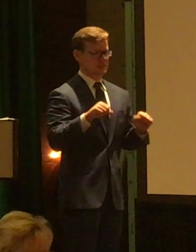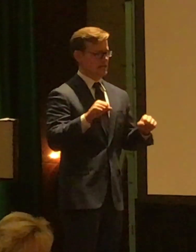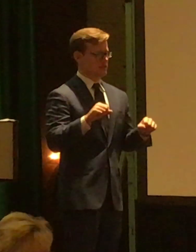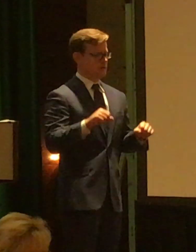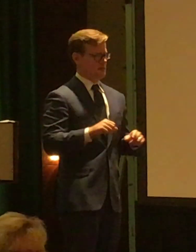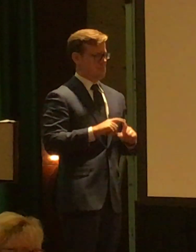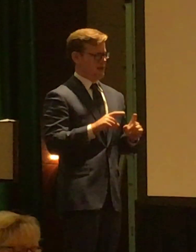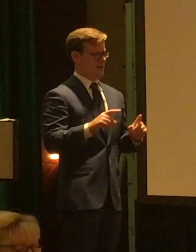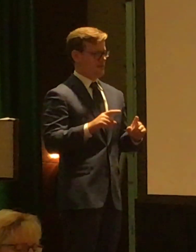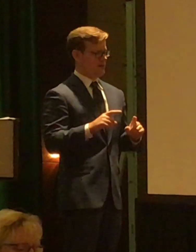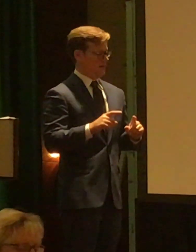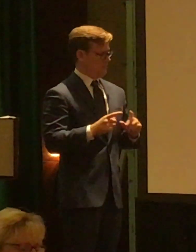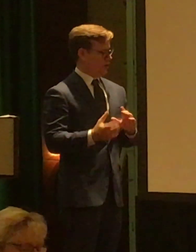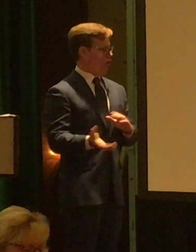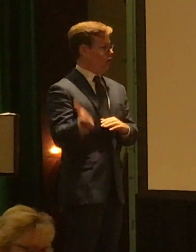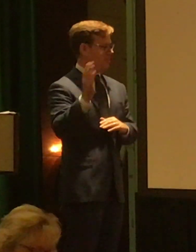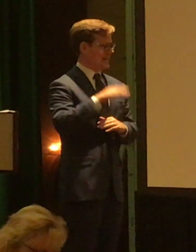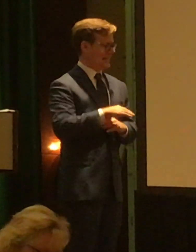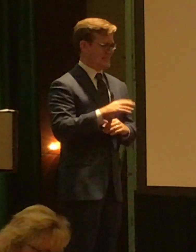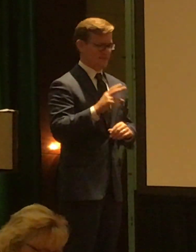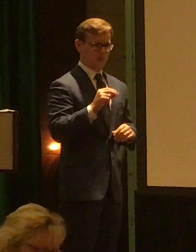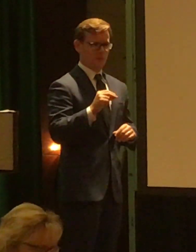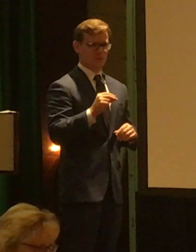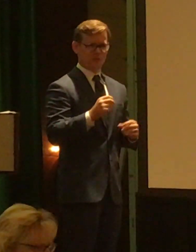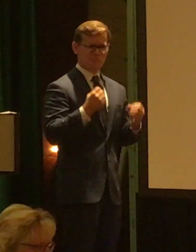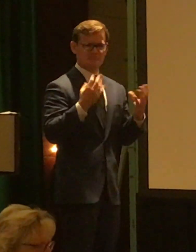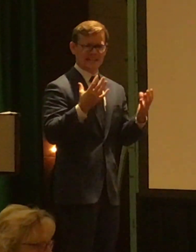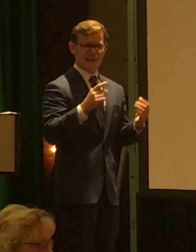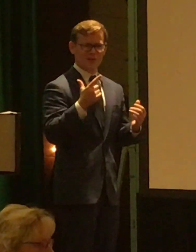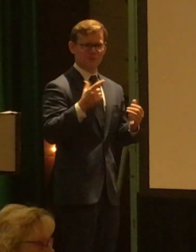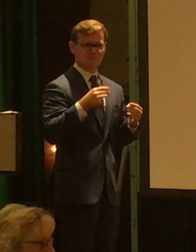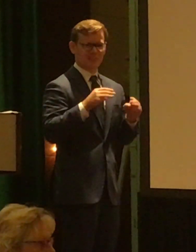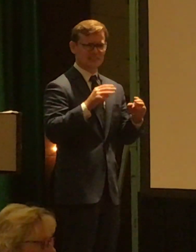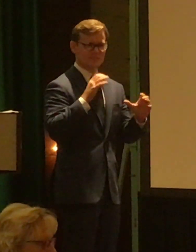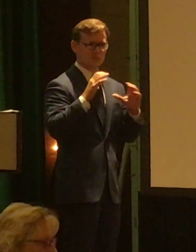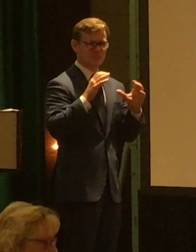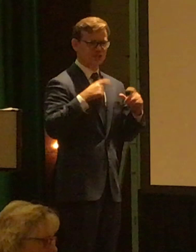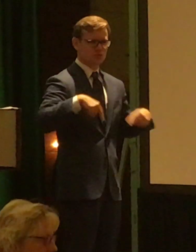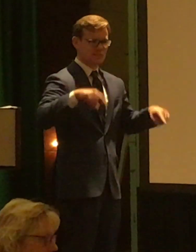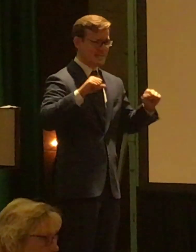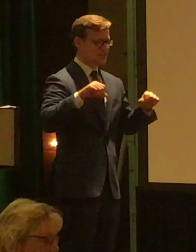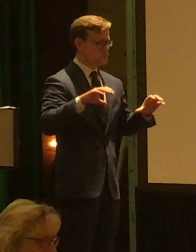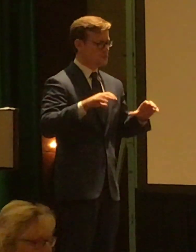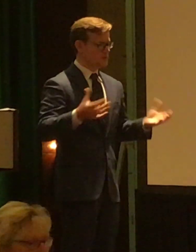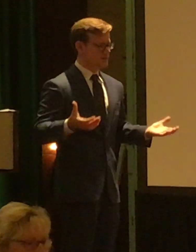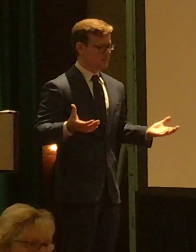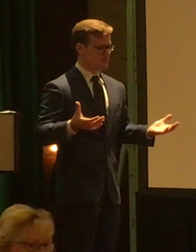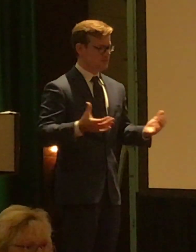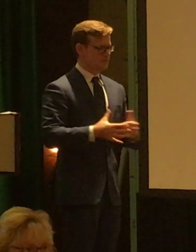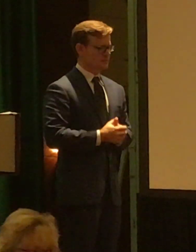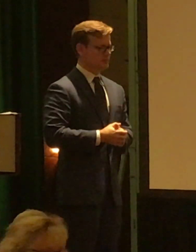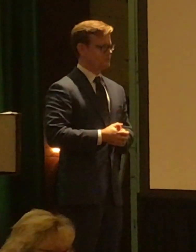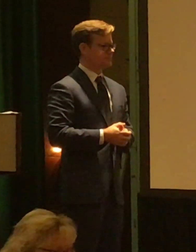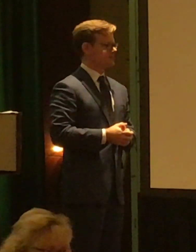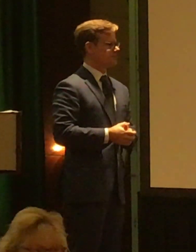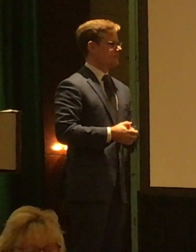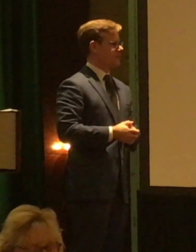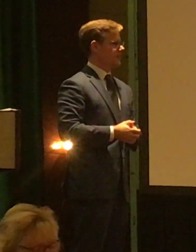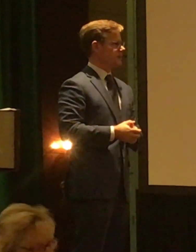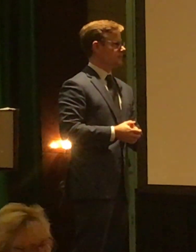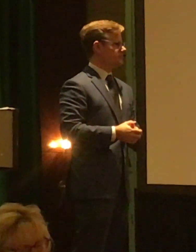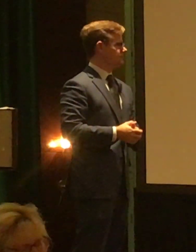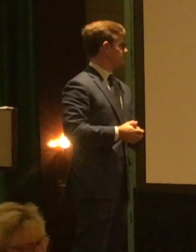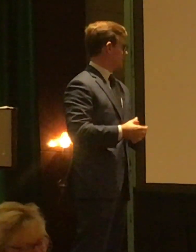formal meetings and trainings, naturally. But all day, shadowing us? No, we've got ways